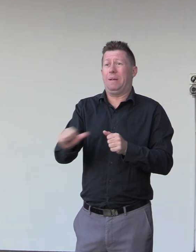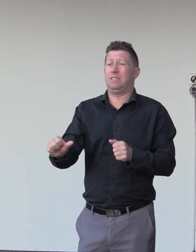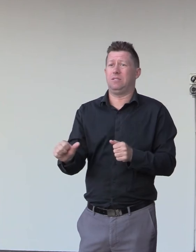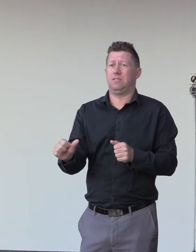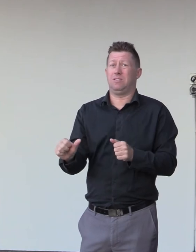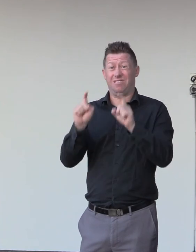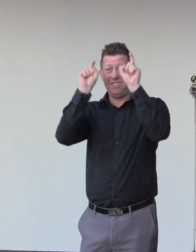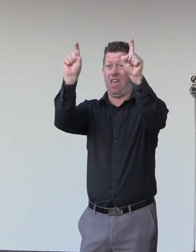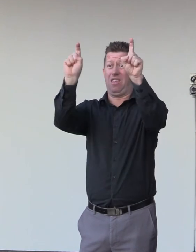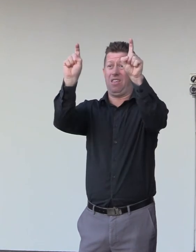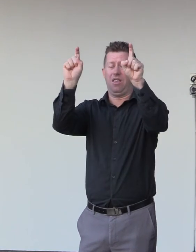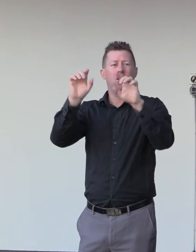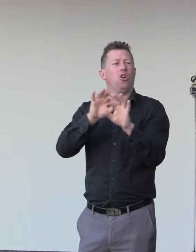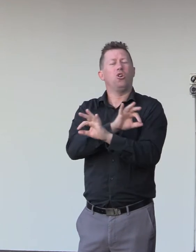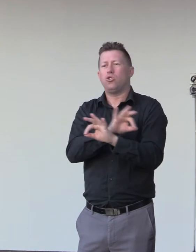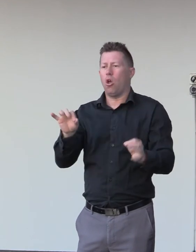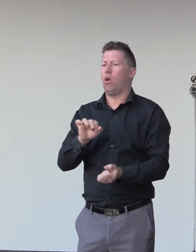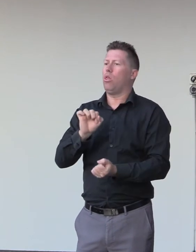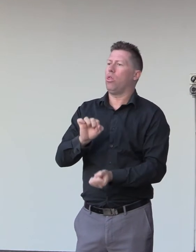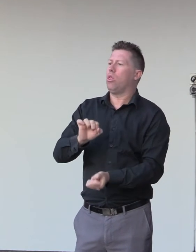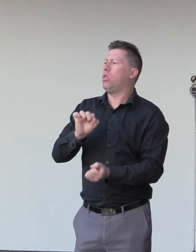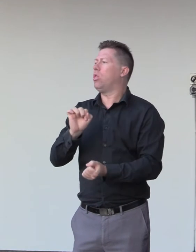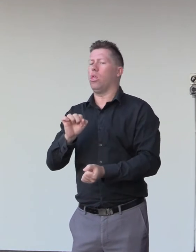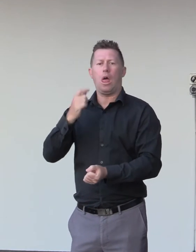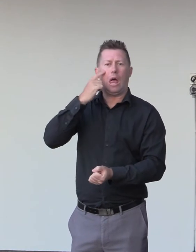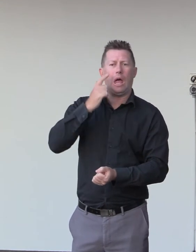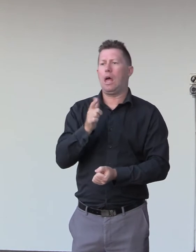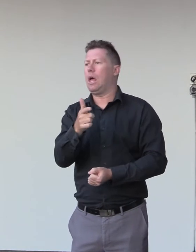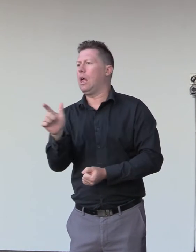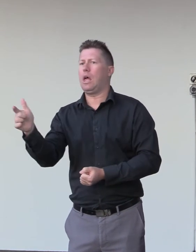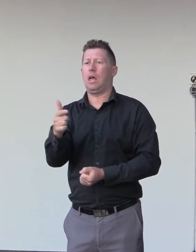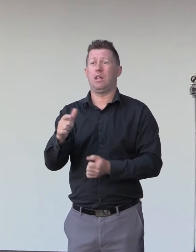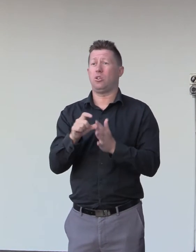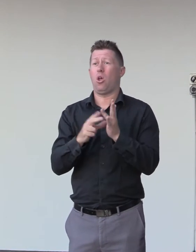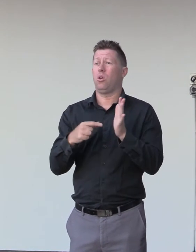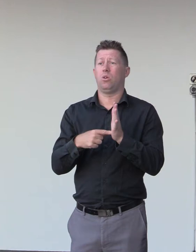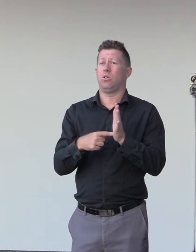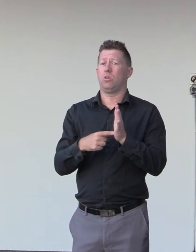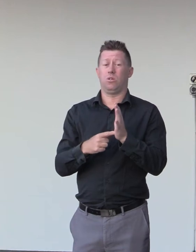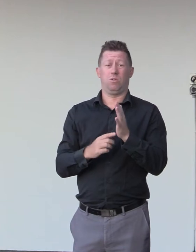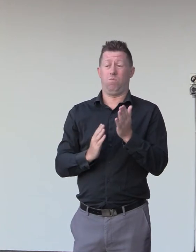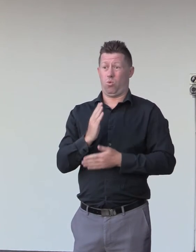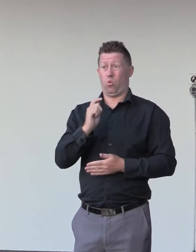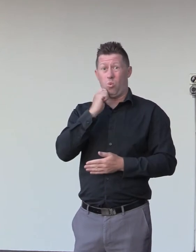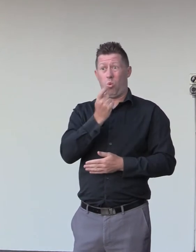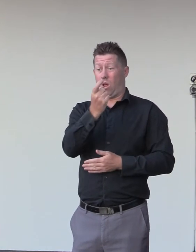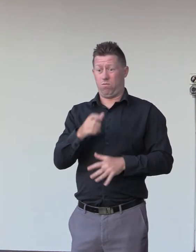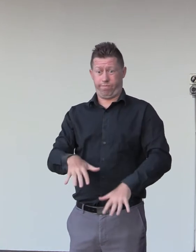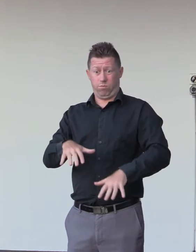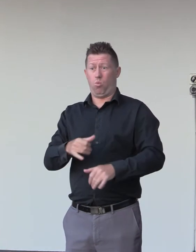and avoid driving on roads anywhere in the north of the state because of this pending rain